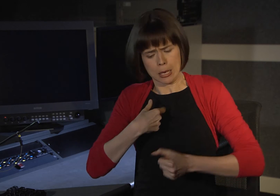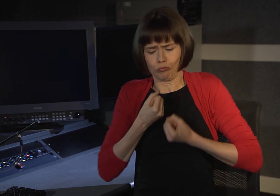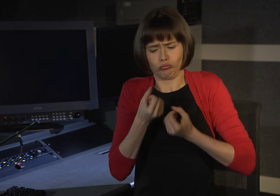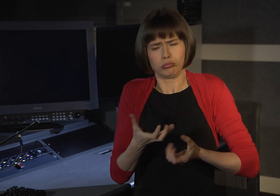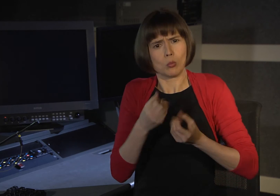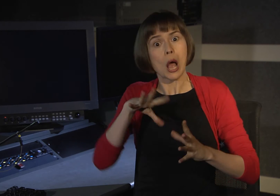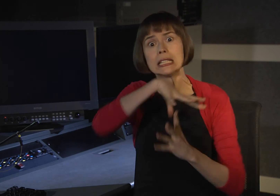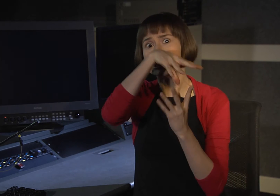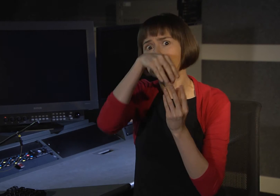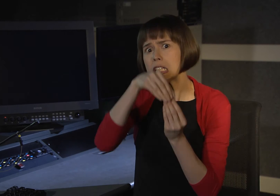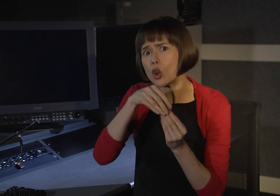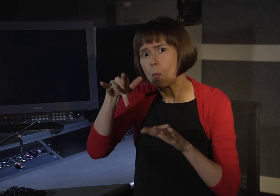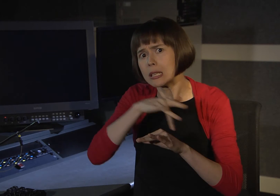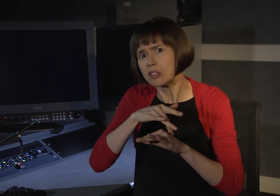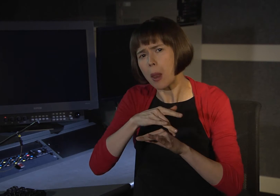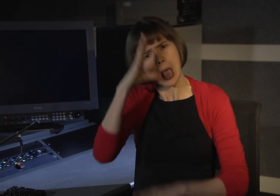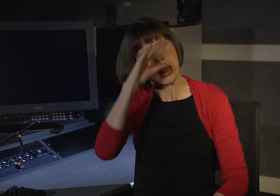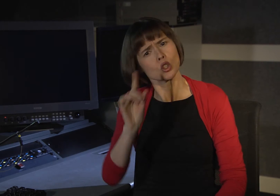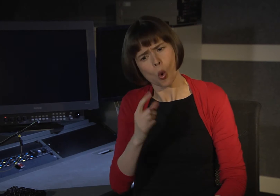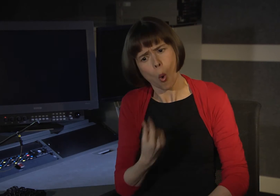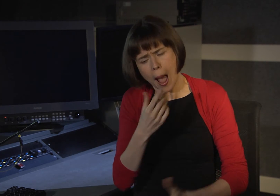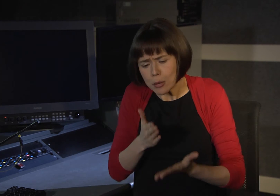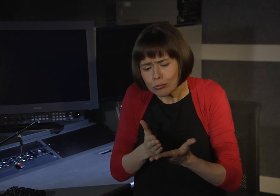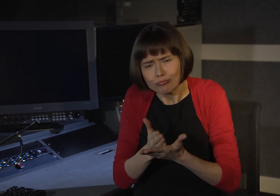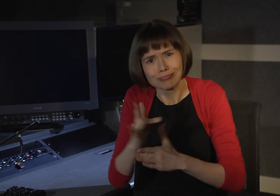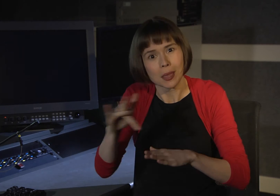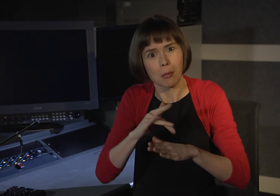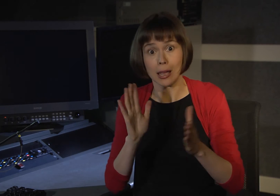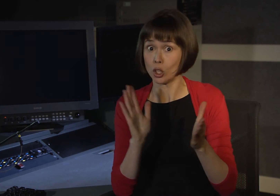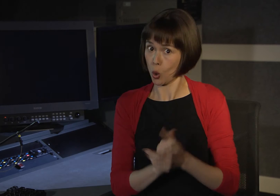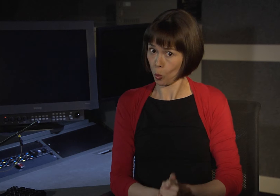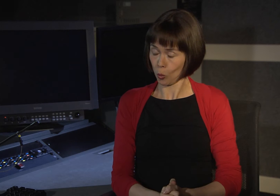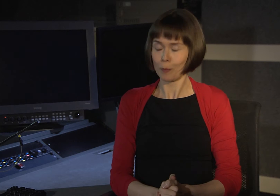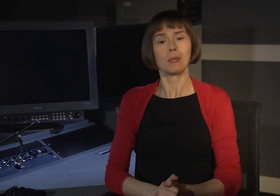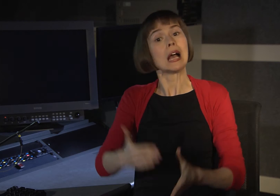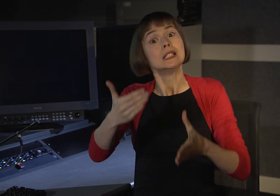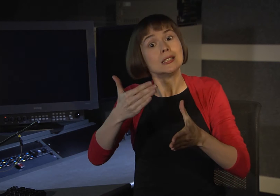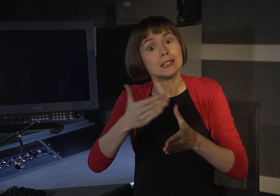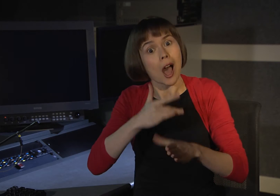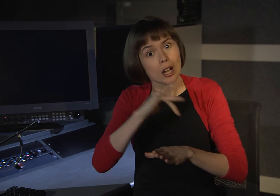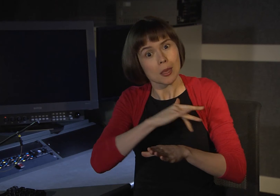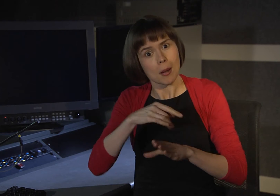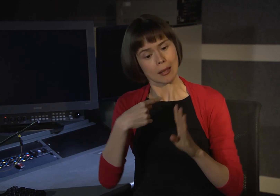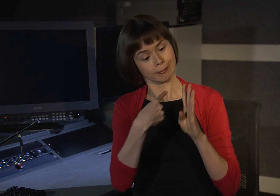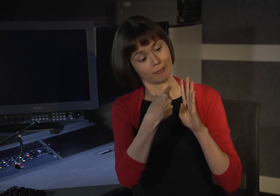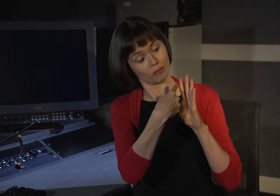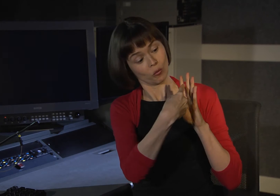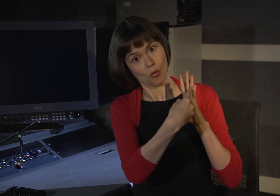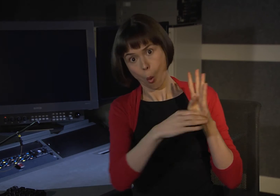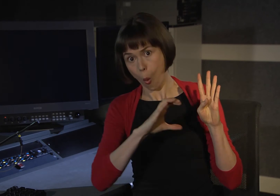you. Now next I'm going to give you a brief synopsis of the play to try and explain what happens throughout the play. So at